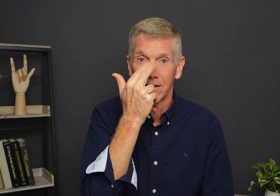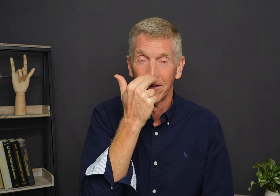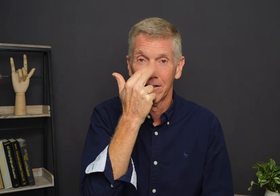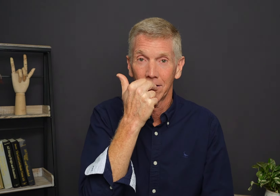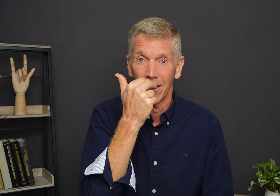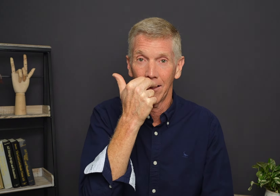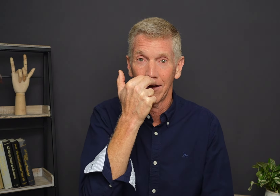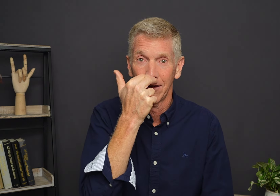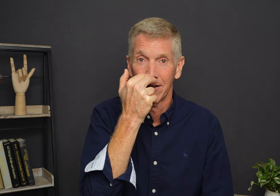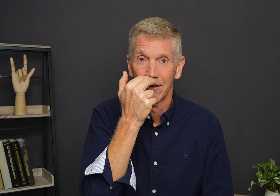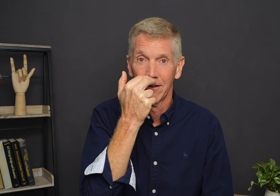okay.